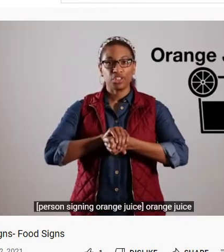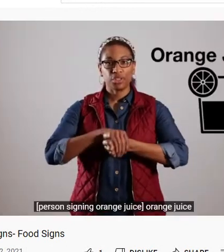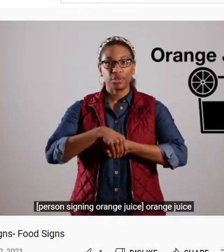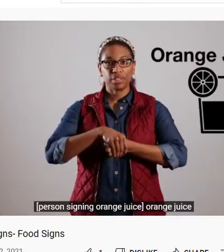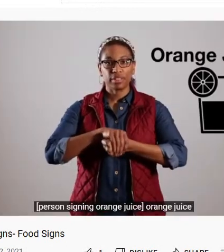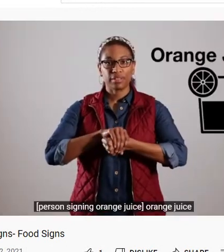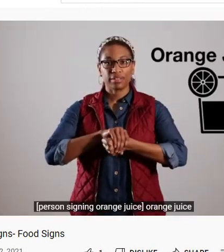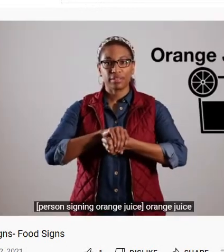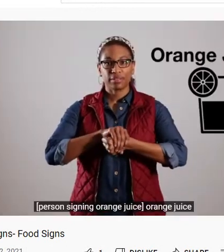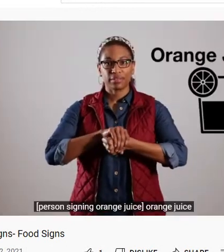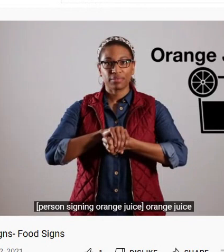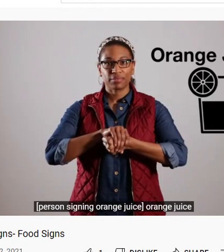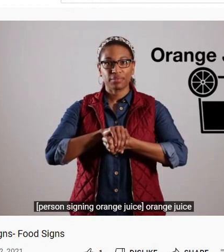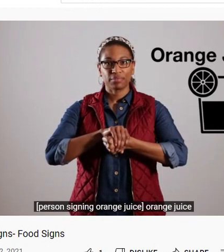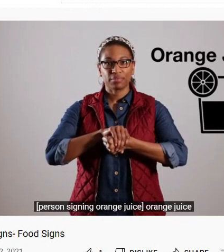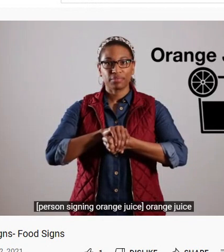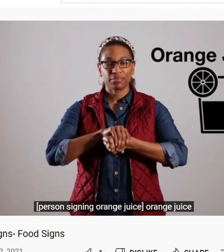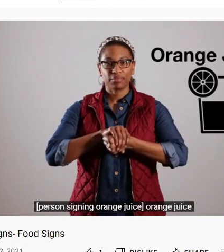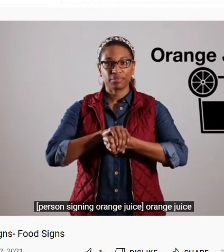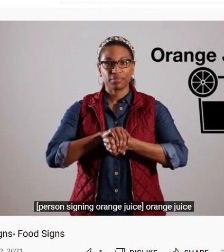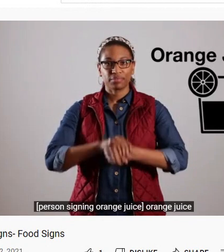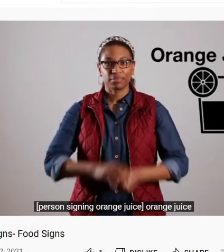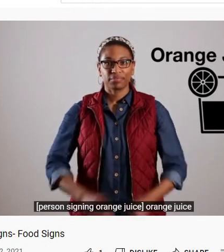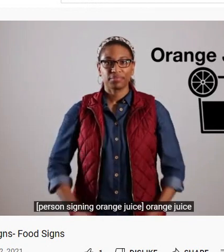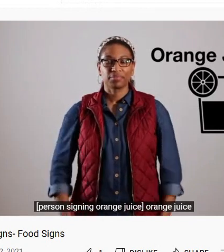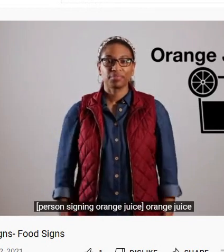Orange juice,